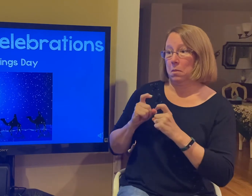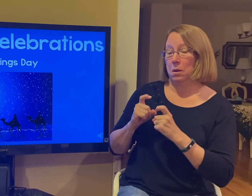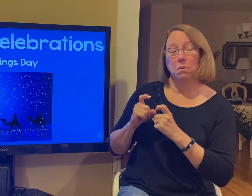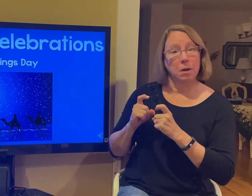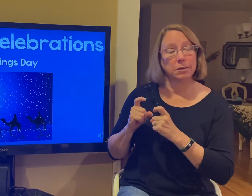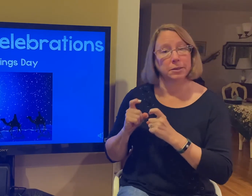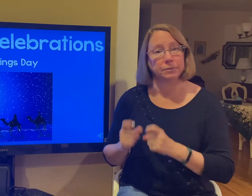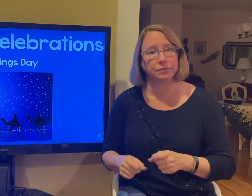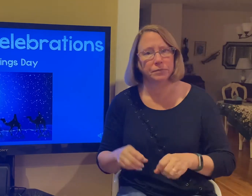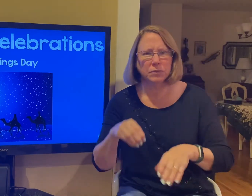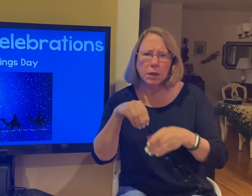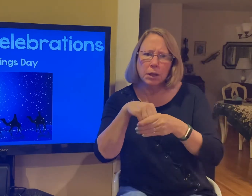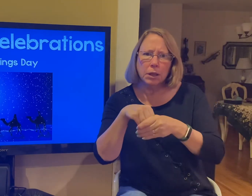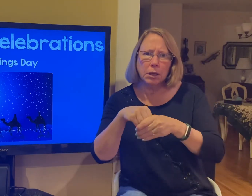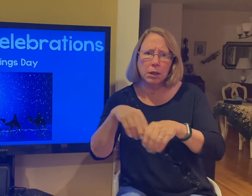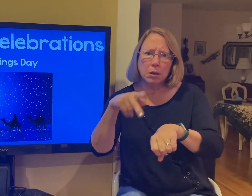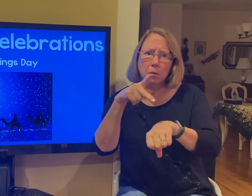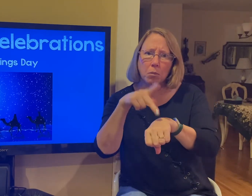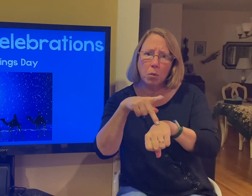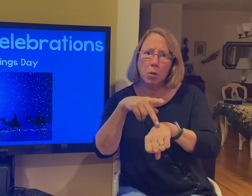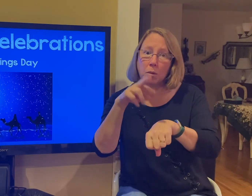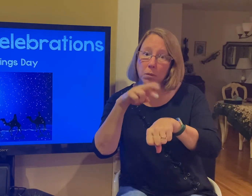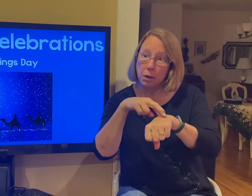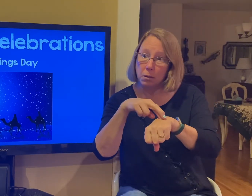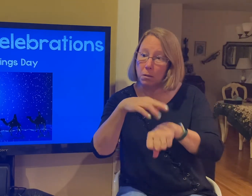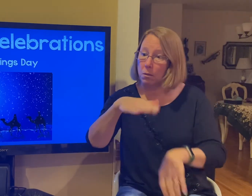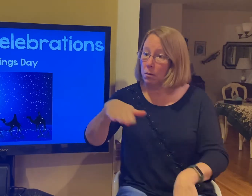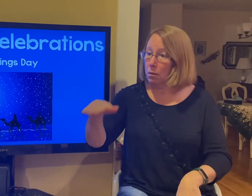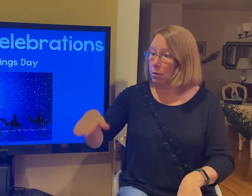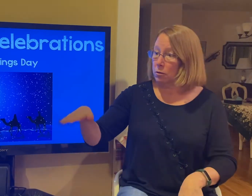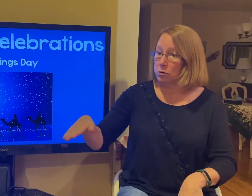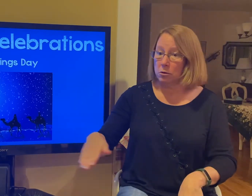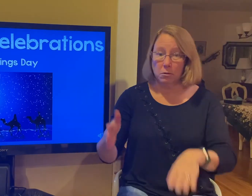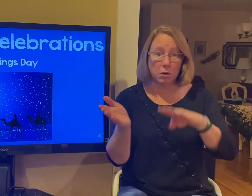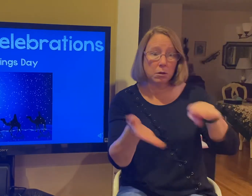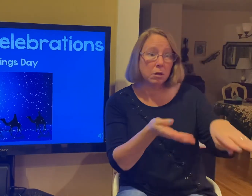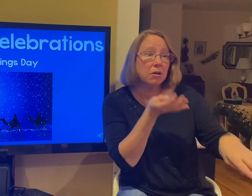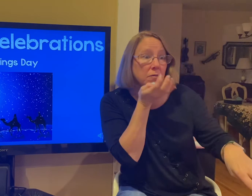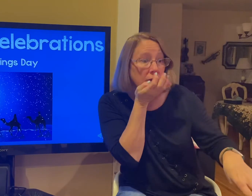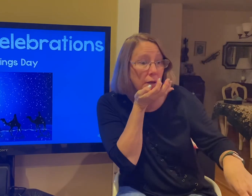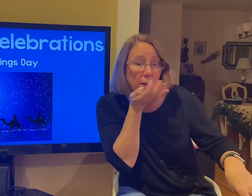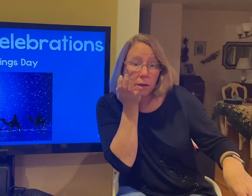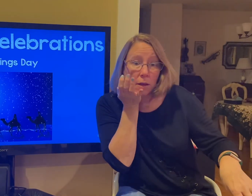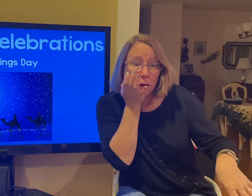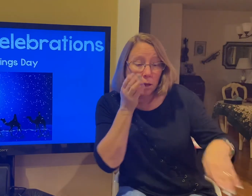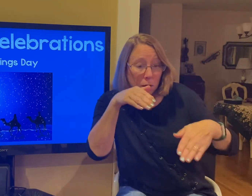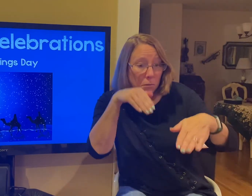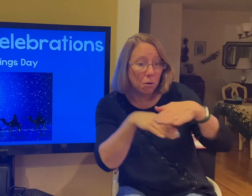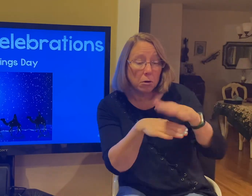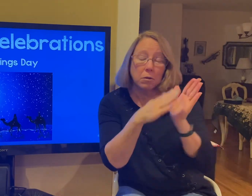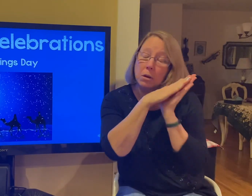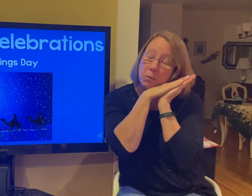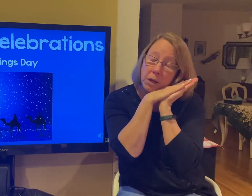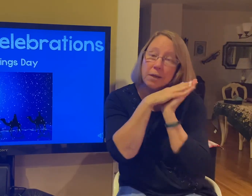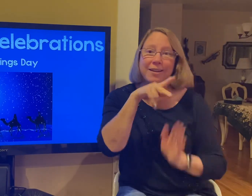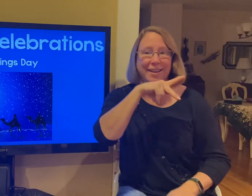before children go to sleep on January 5th, they leave a box with hay under their beds, so the kings will leave good